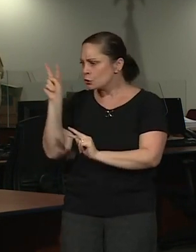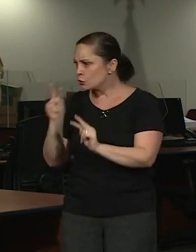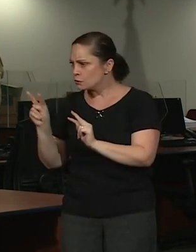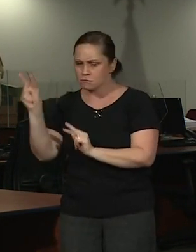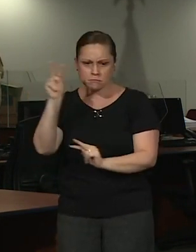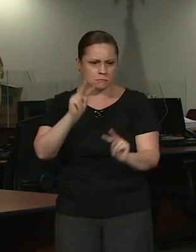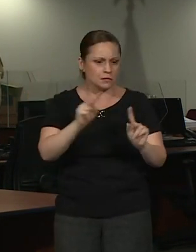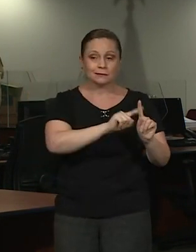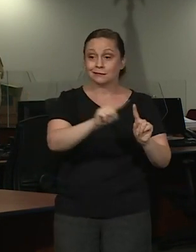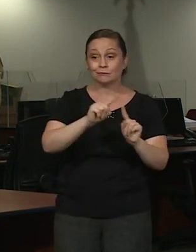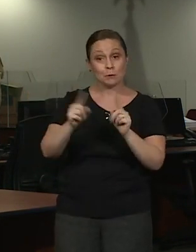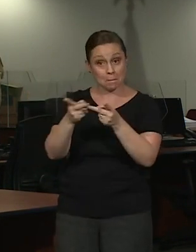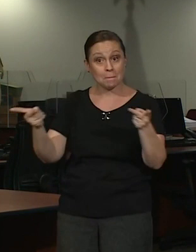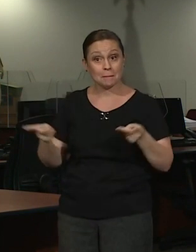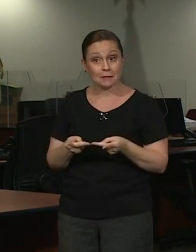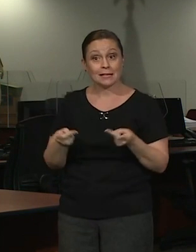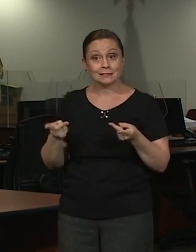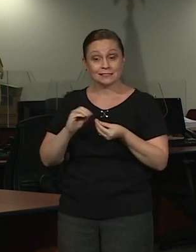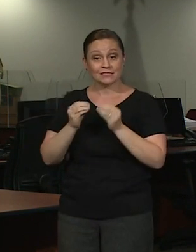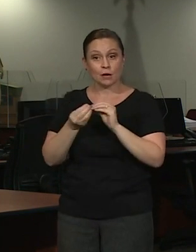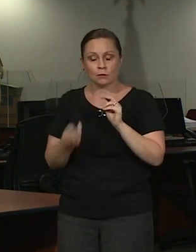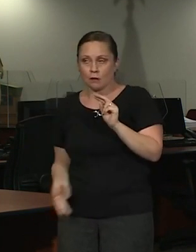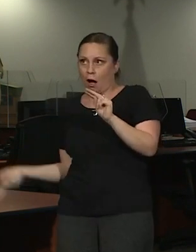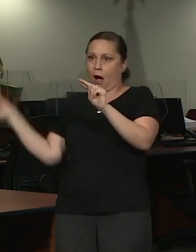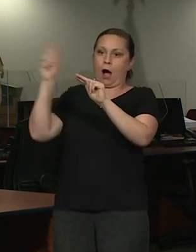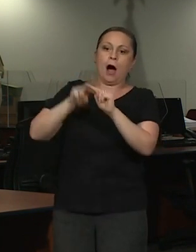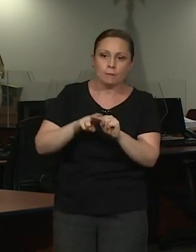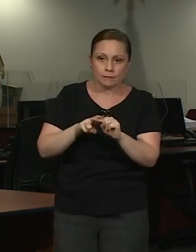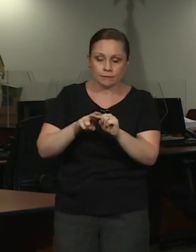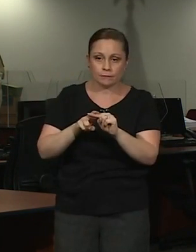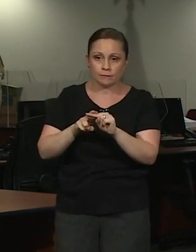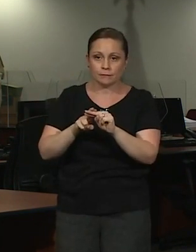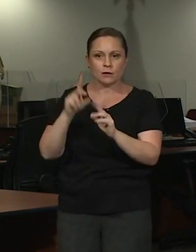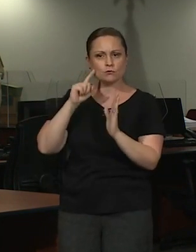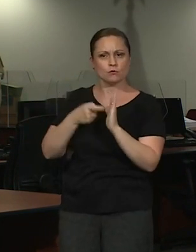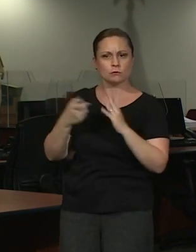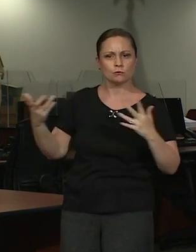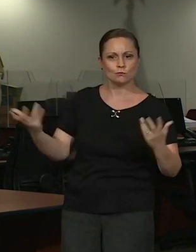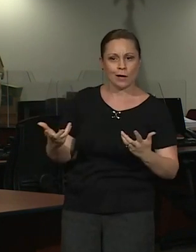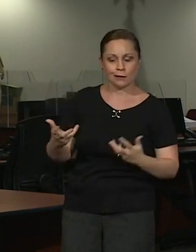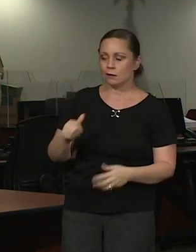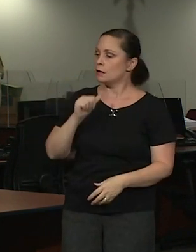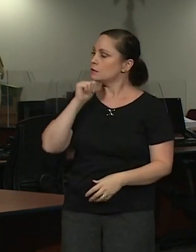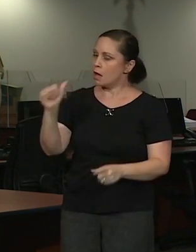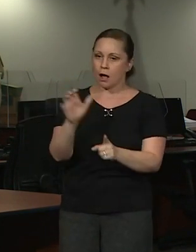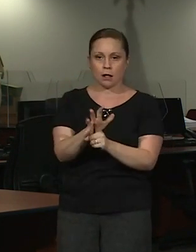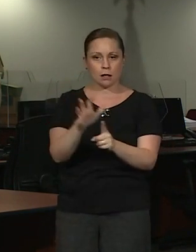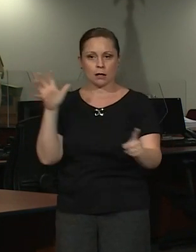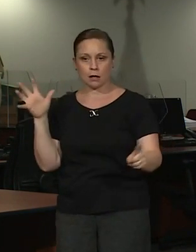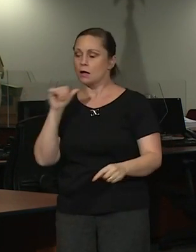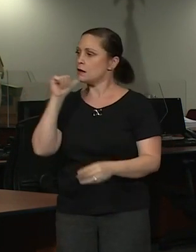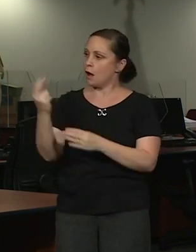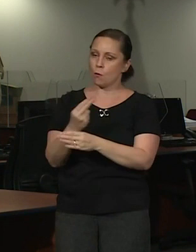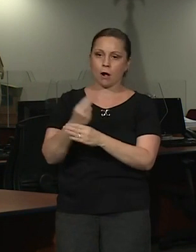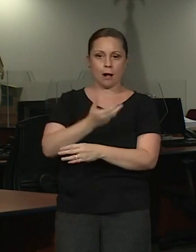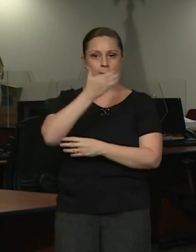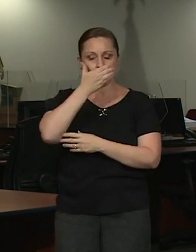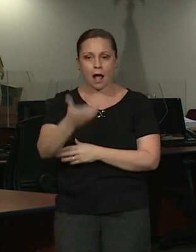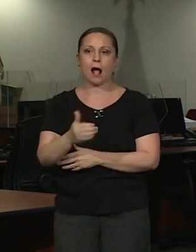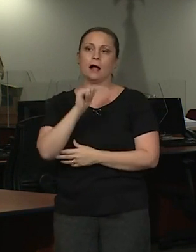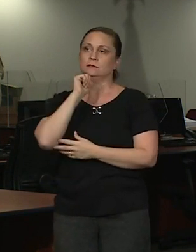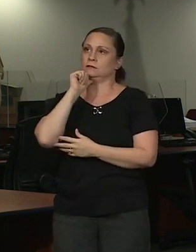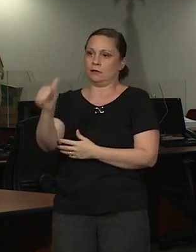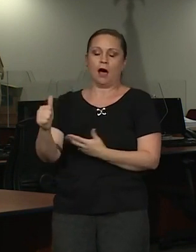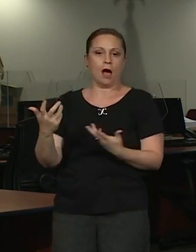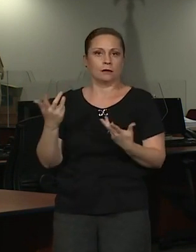people are not keeping that distance. You'll find that they're not staying clean, they're not taking care, they're not wearing masks, they're not